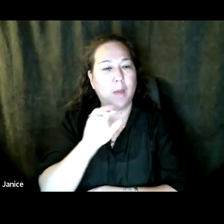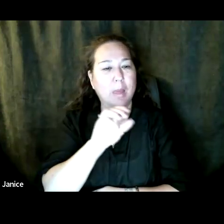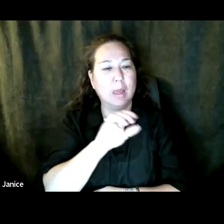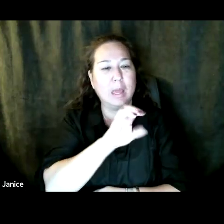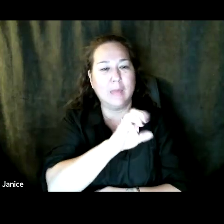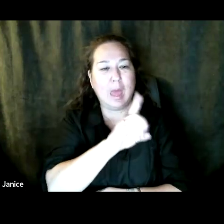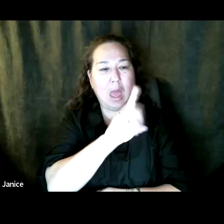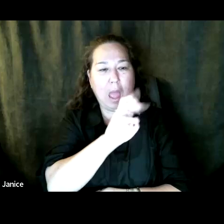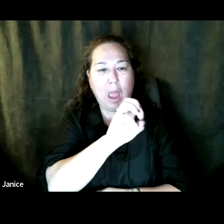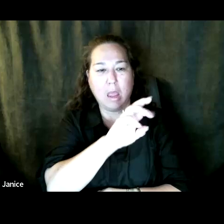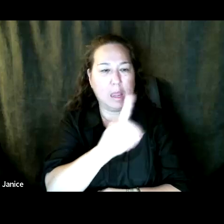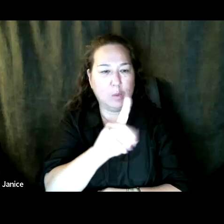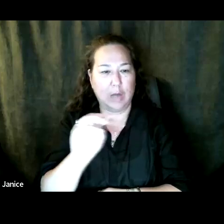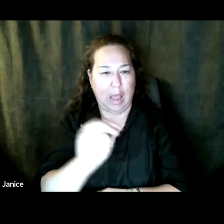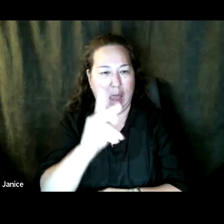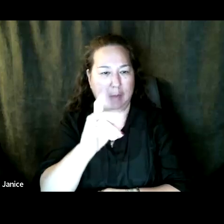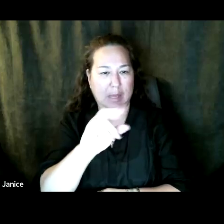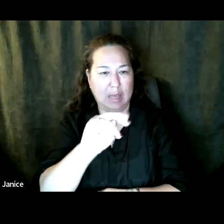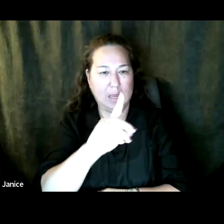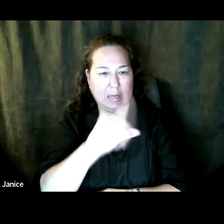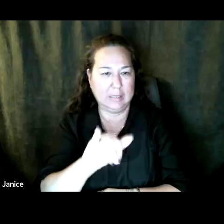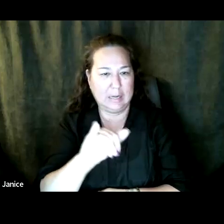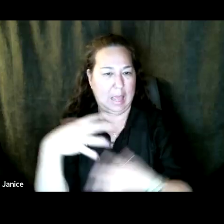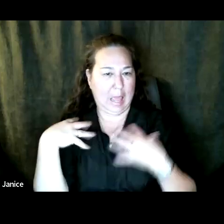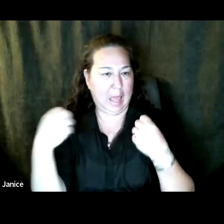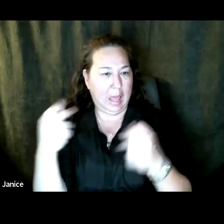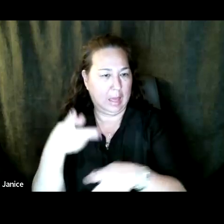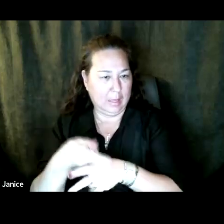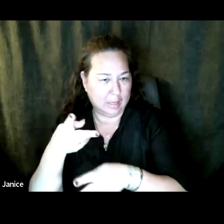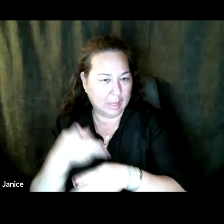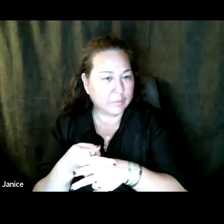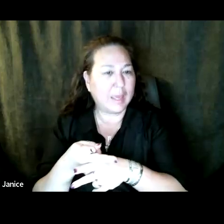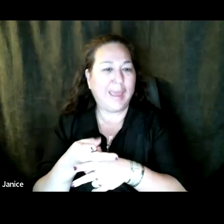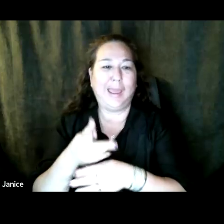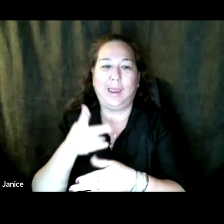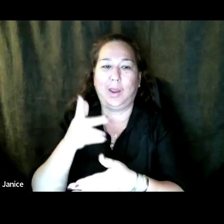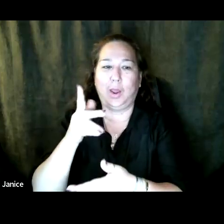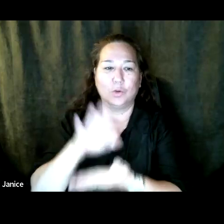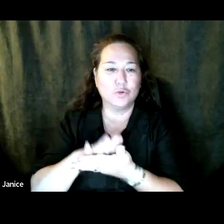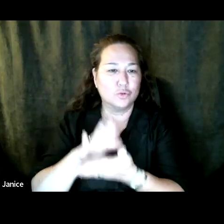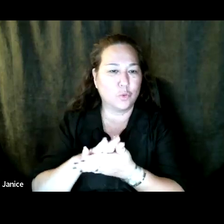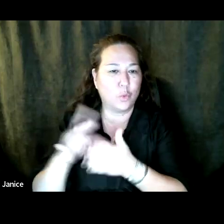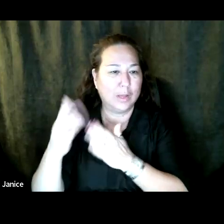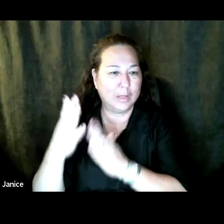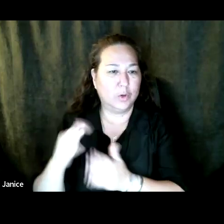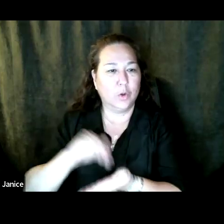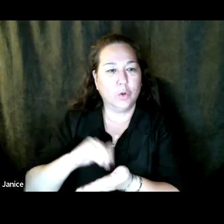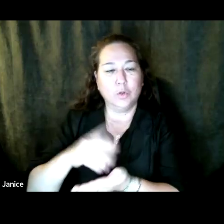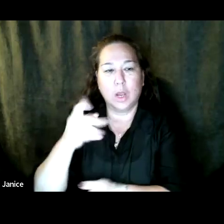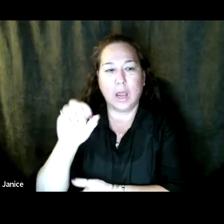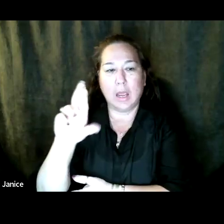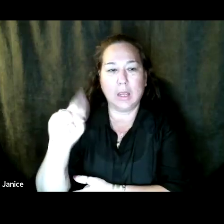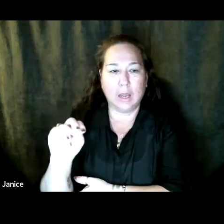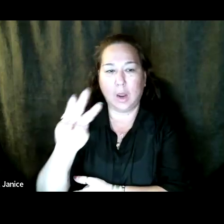Karen Walker-Gregory, who will present a proposed charter amendment. EMK is a Horace Mann charter school, also called an in-district charter